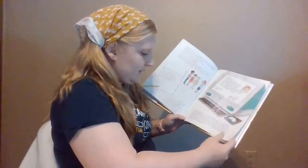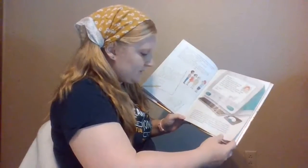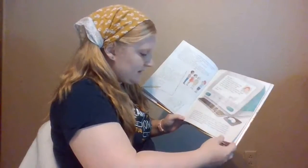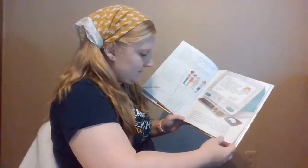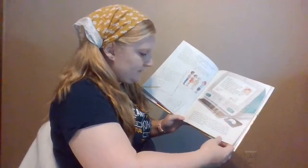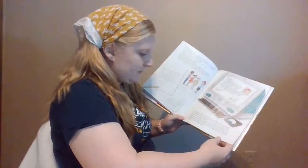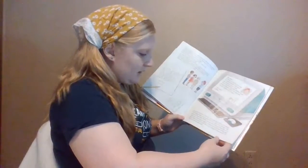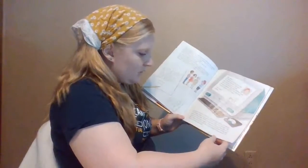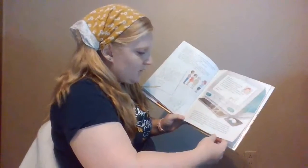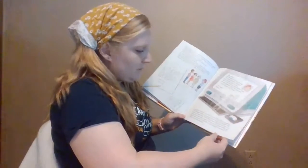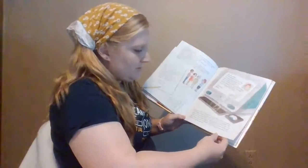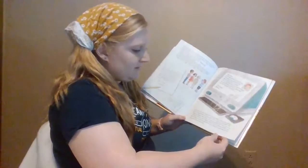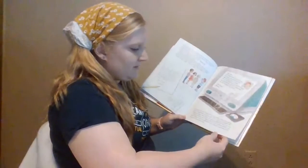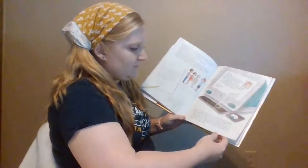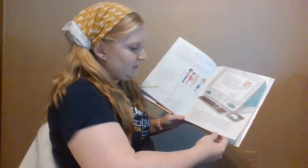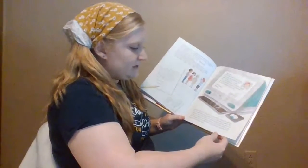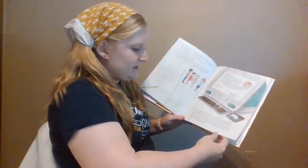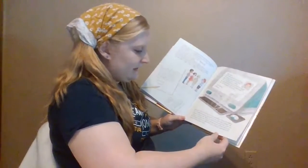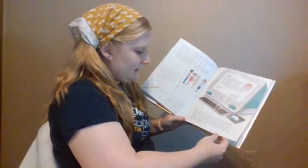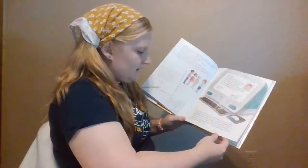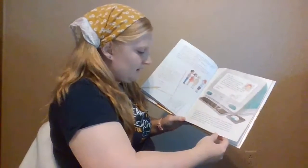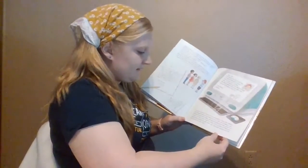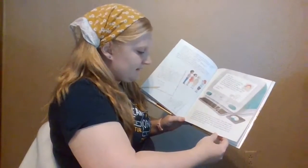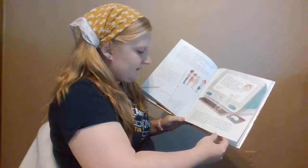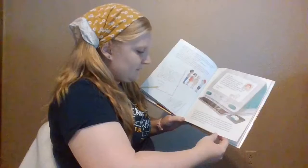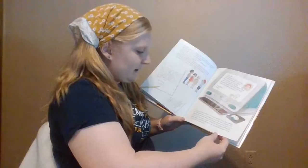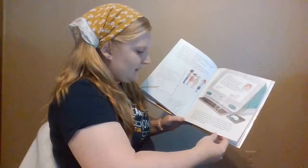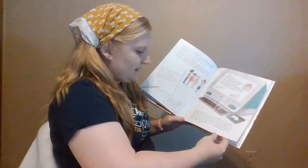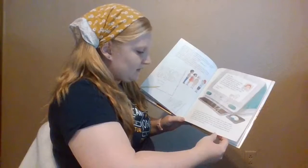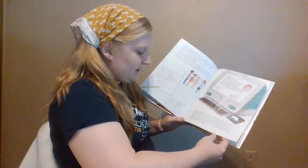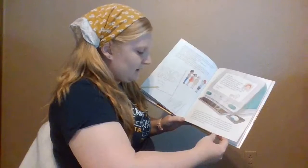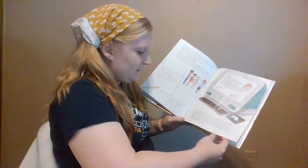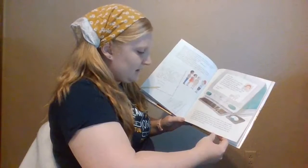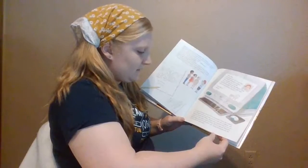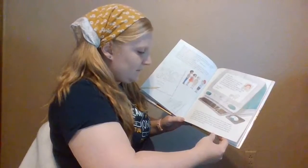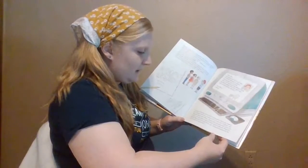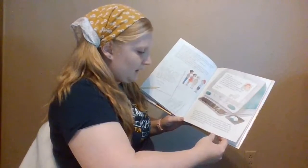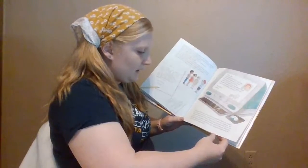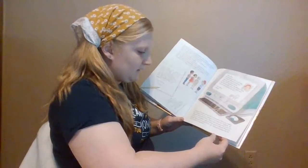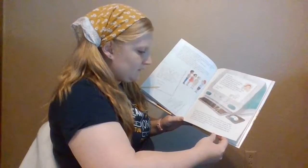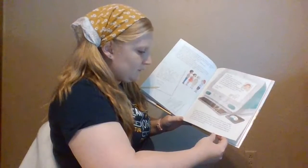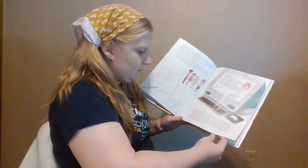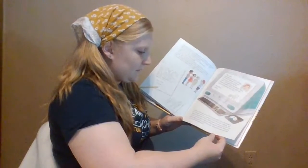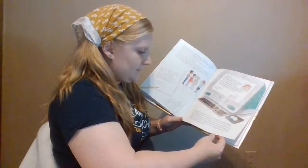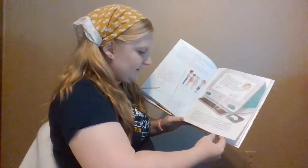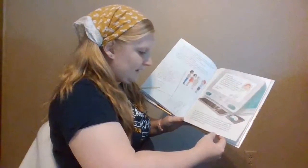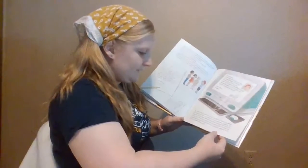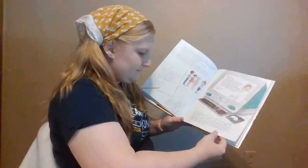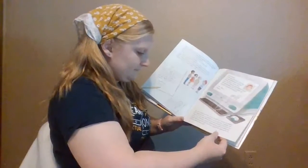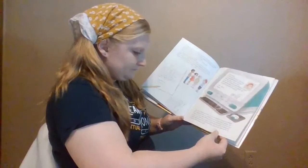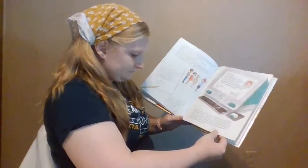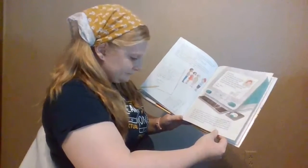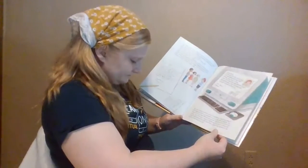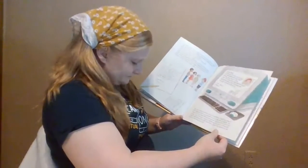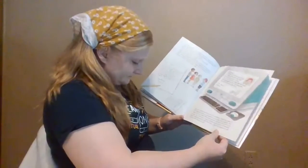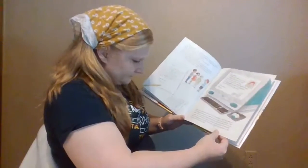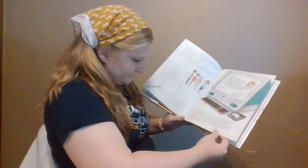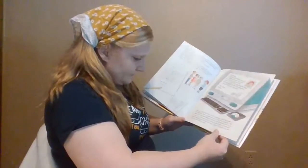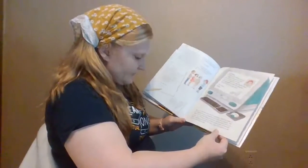helps him. When Moses has finished the letter, he sends it by electronic mail to Mark at his school's website.